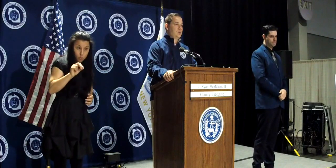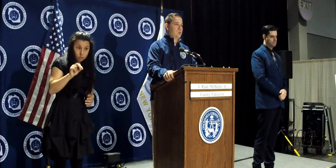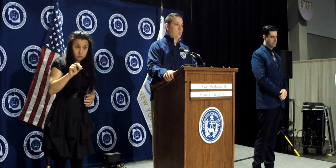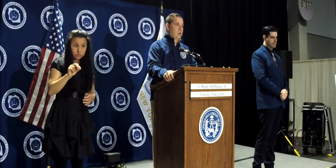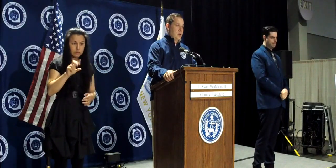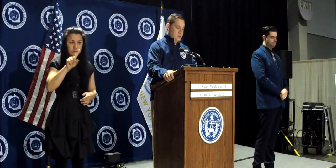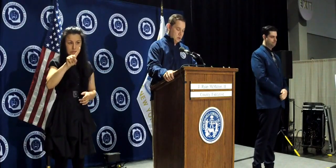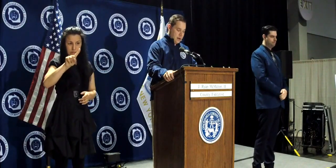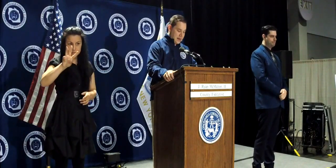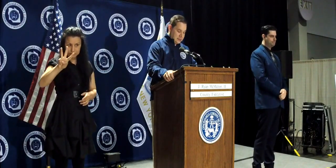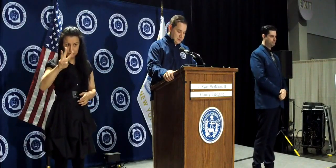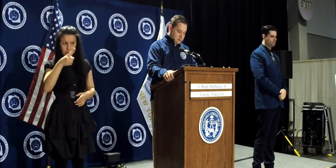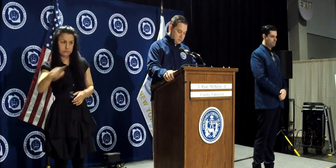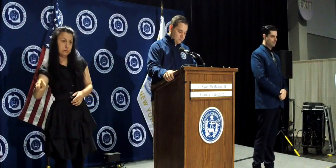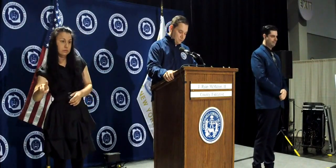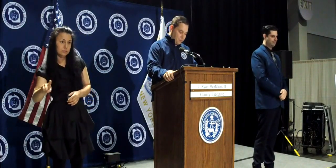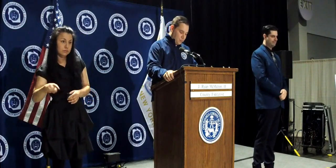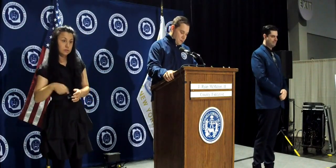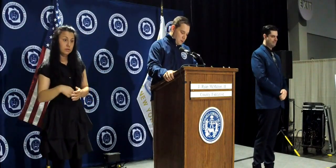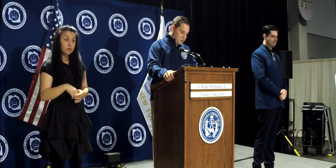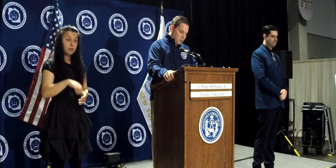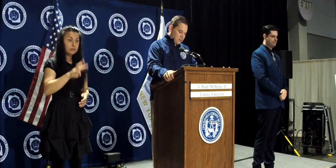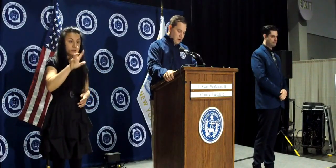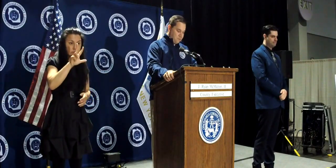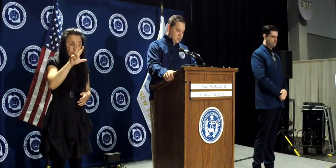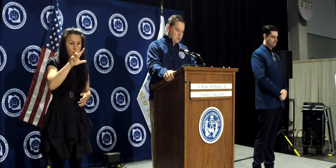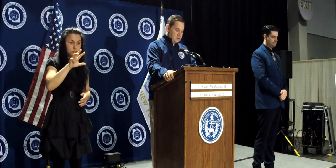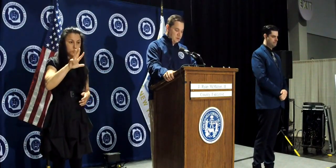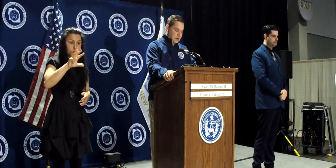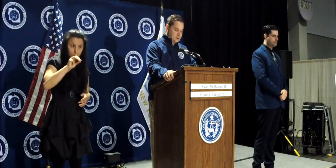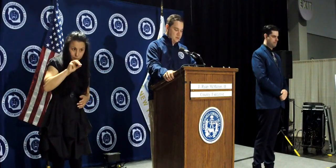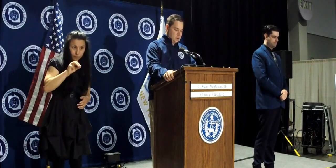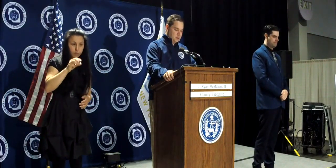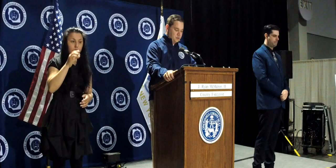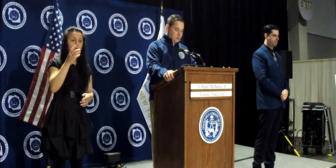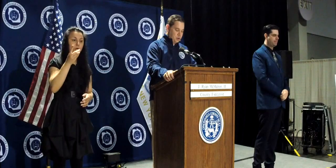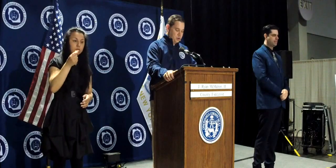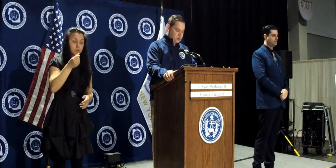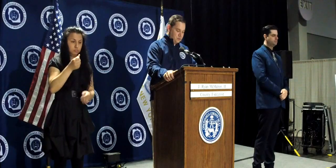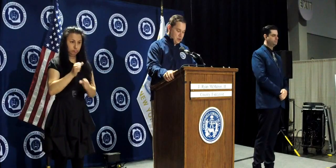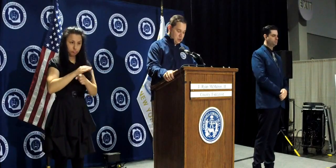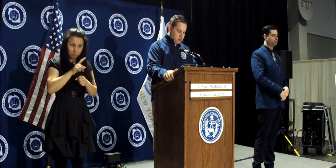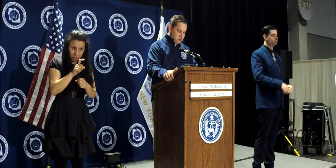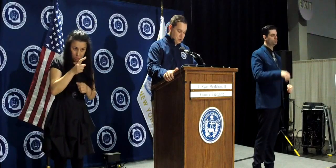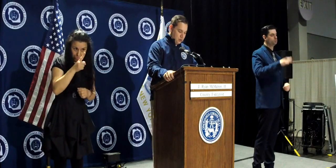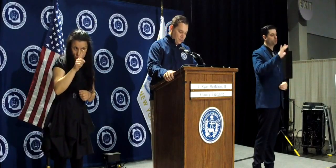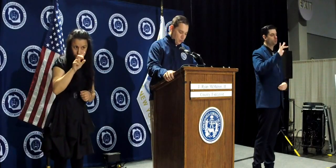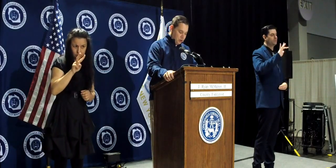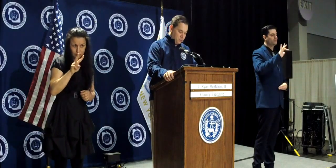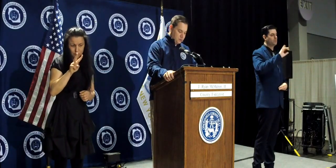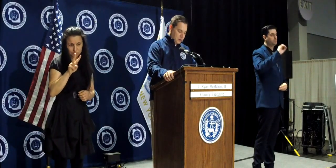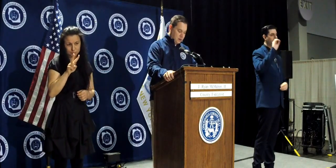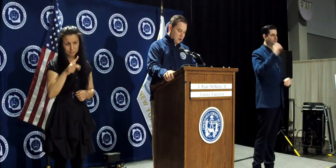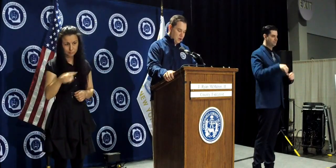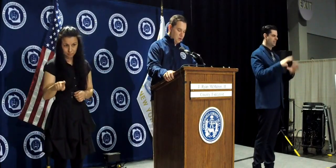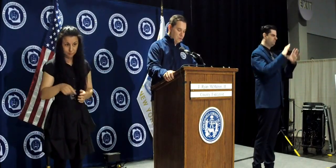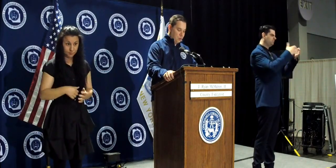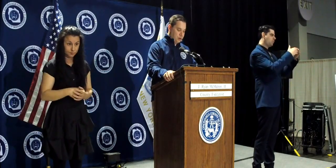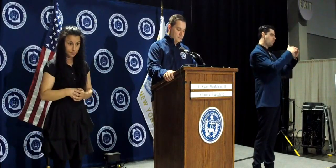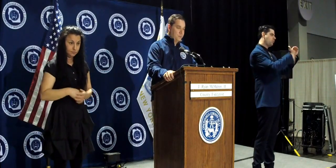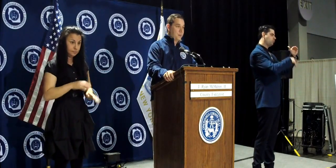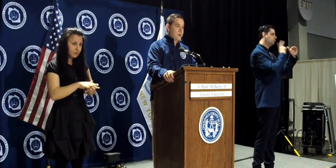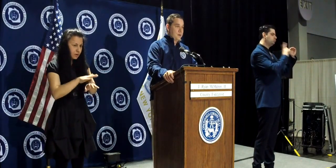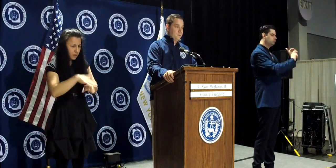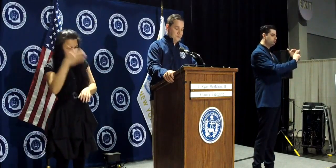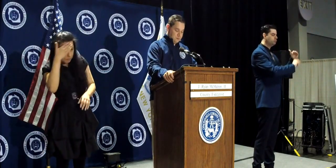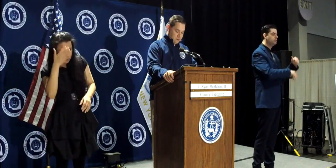and 2 in their 90s. 25% of the cases are under 30 years of age, 40% are under